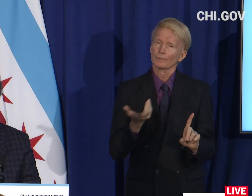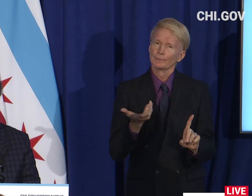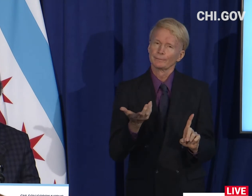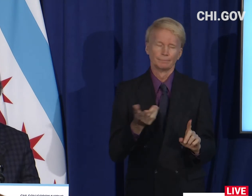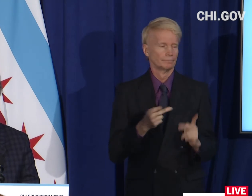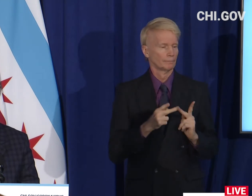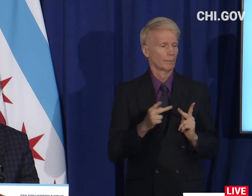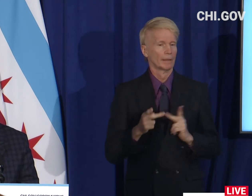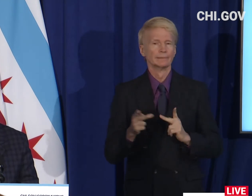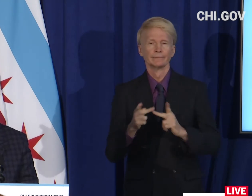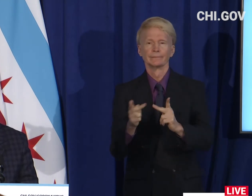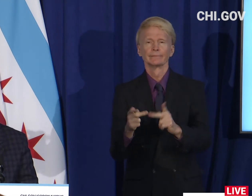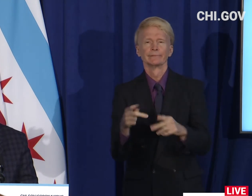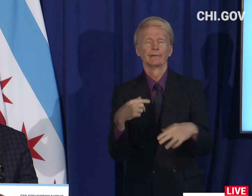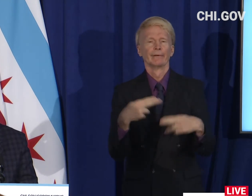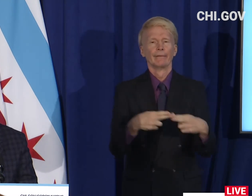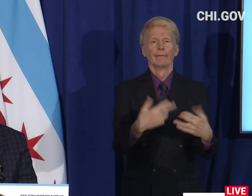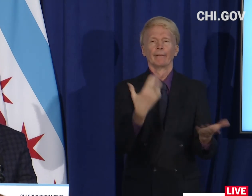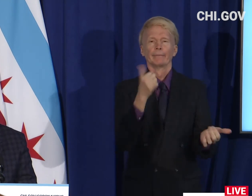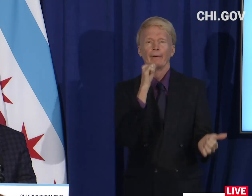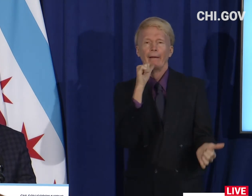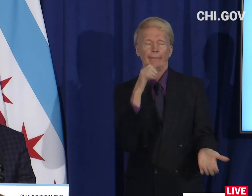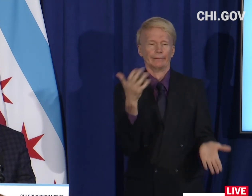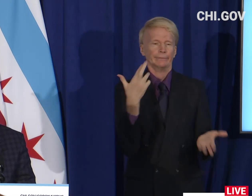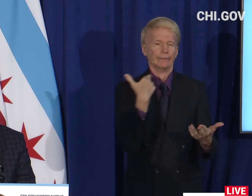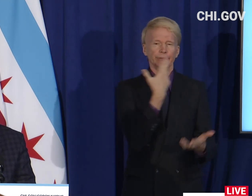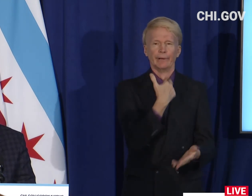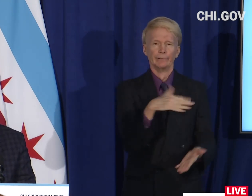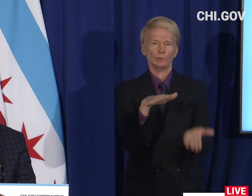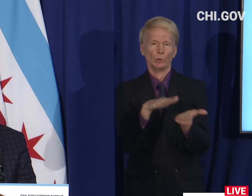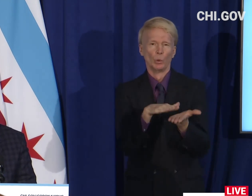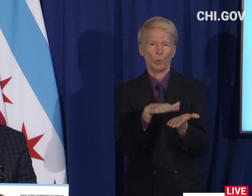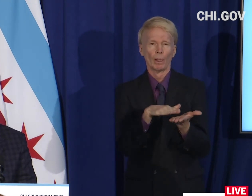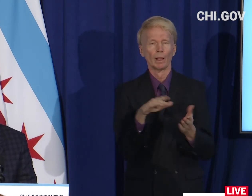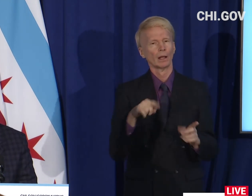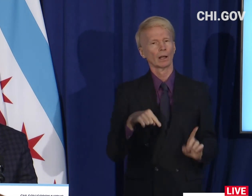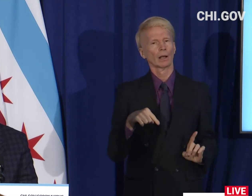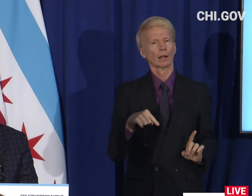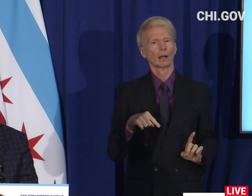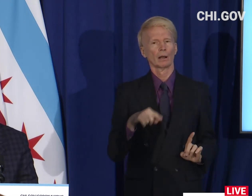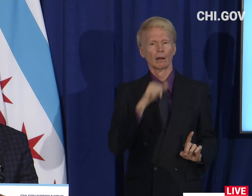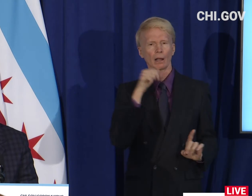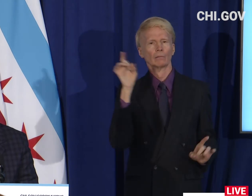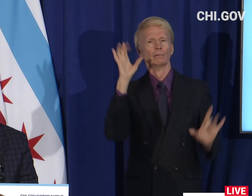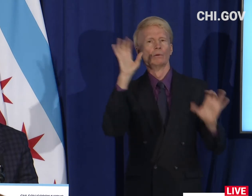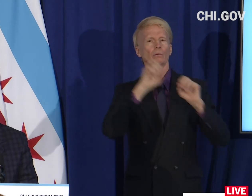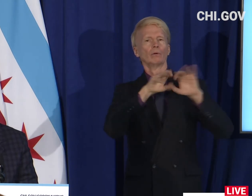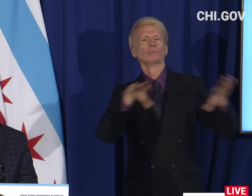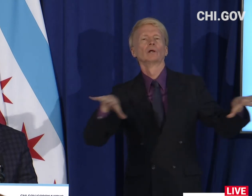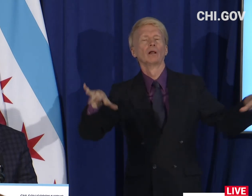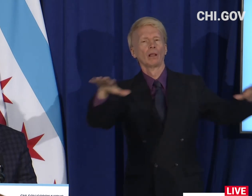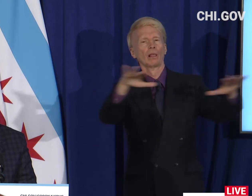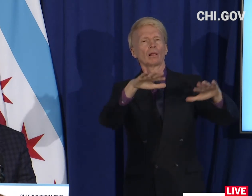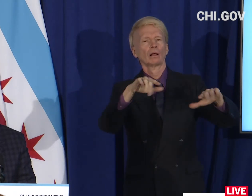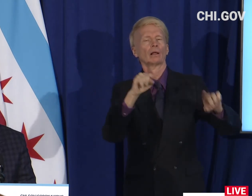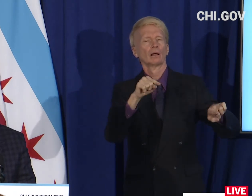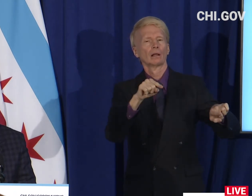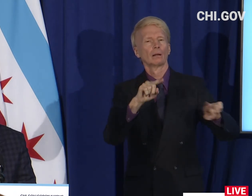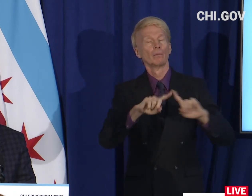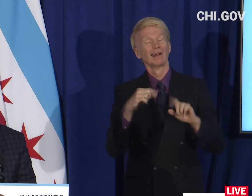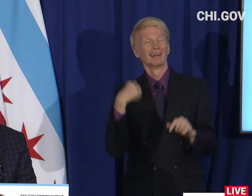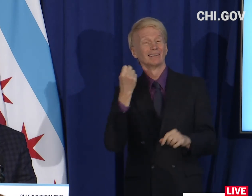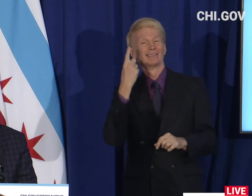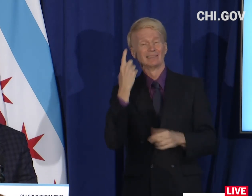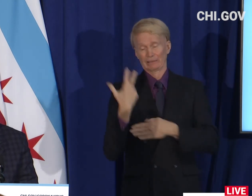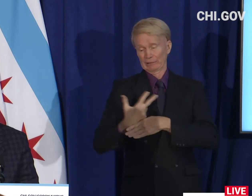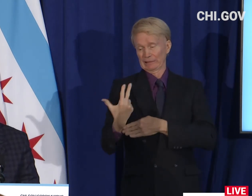you regulate, bars, restaurants, schools, are not the places where the transmission is occurring. I know the numbers have gone up in the